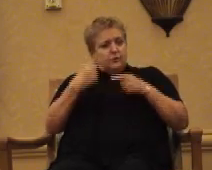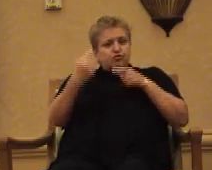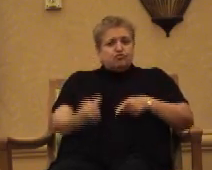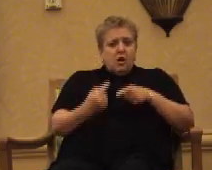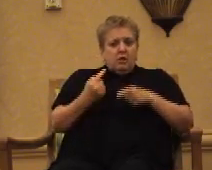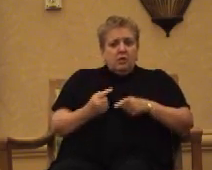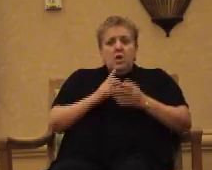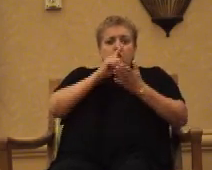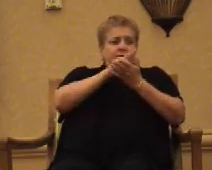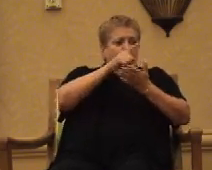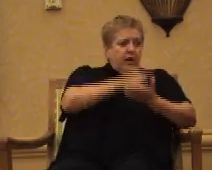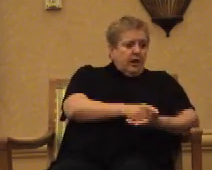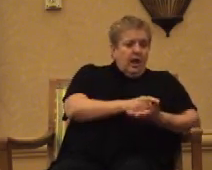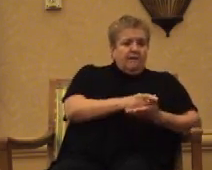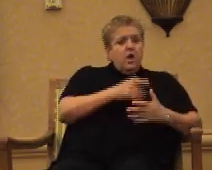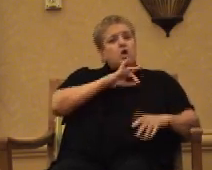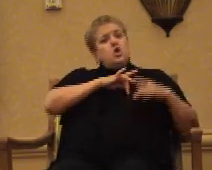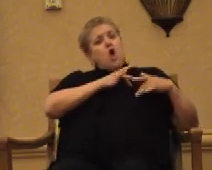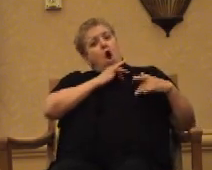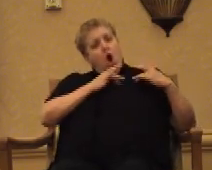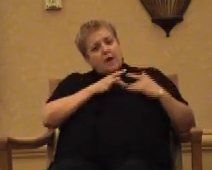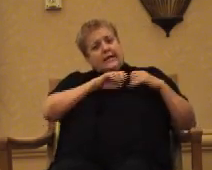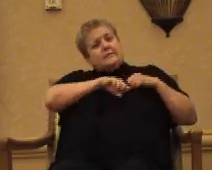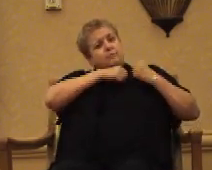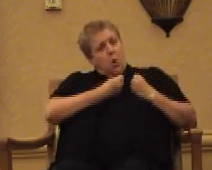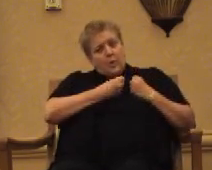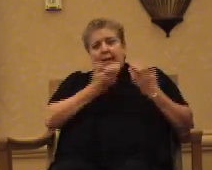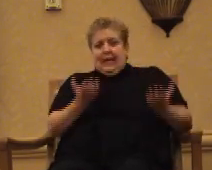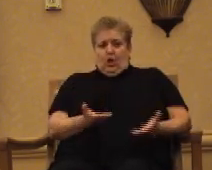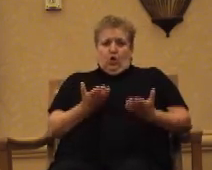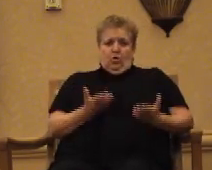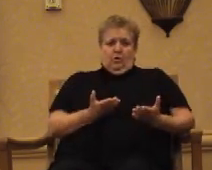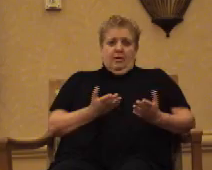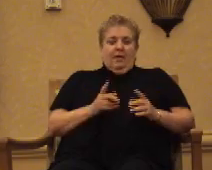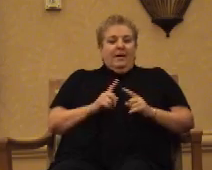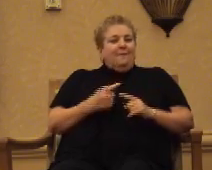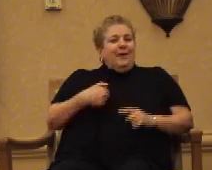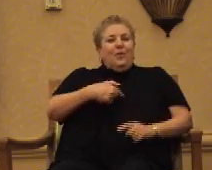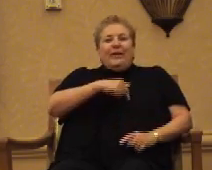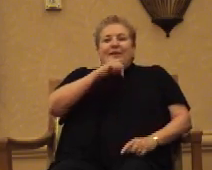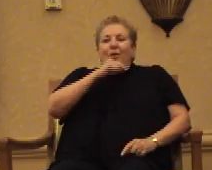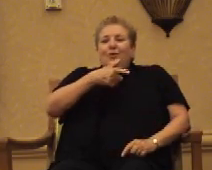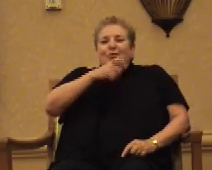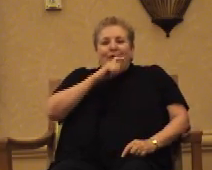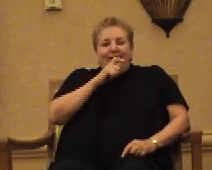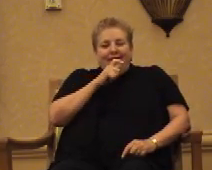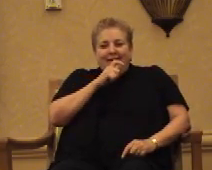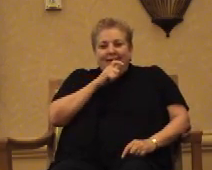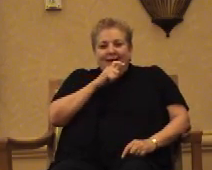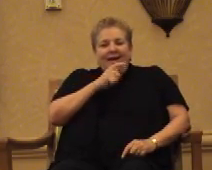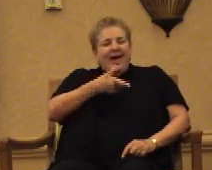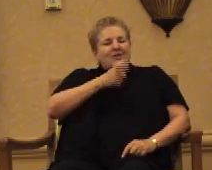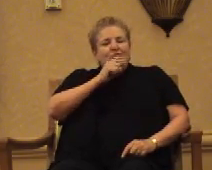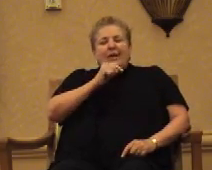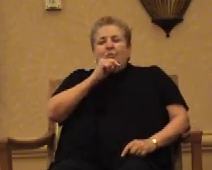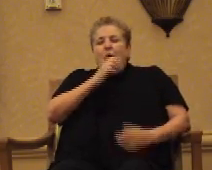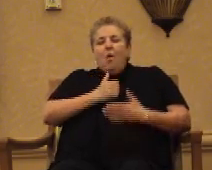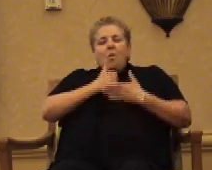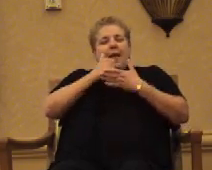in love here and your heart gets broken here. And we don't drink, because a drink won't help. No matter what we're going